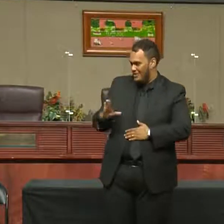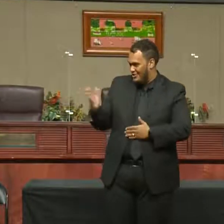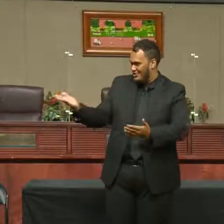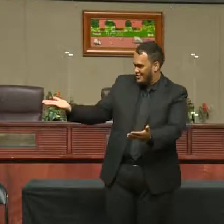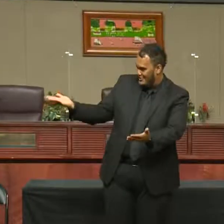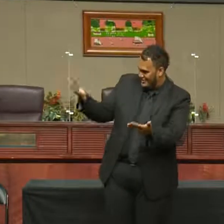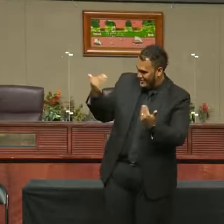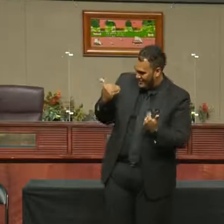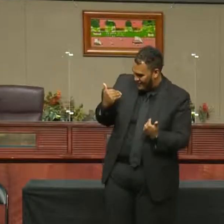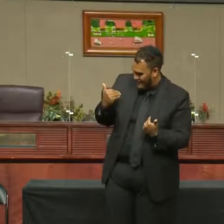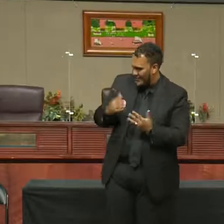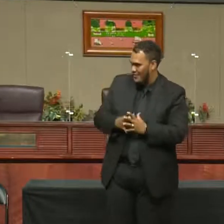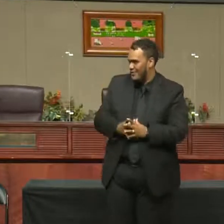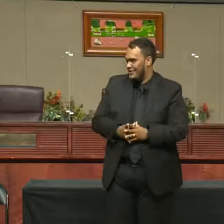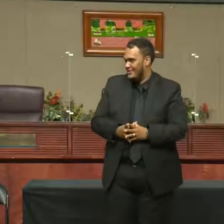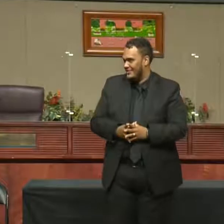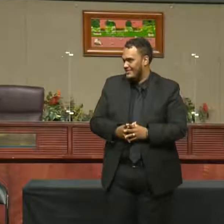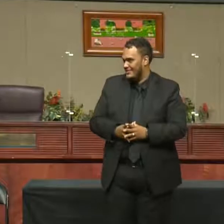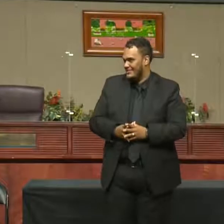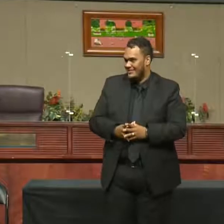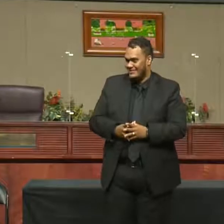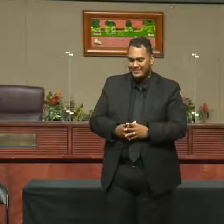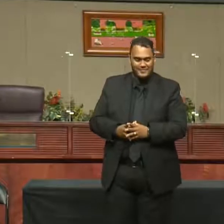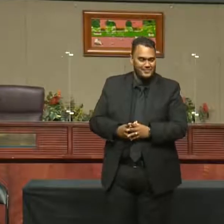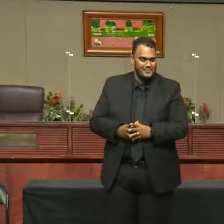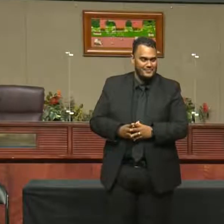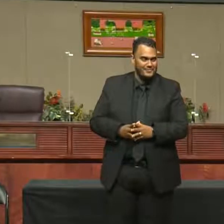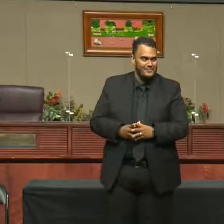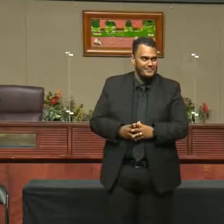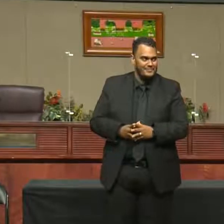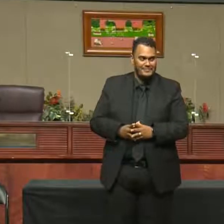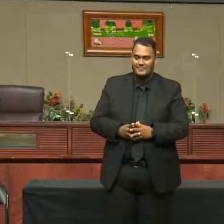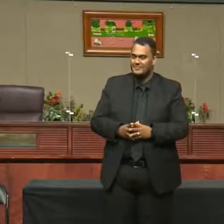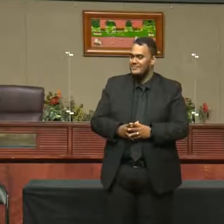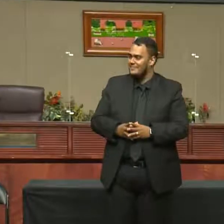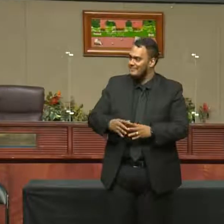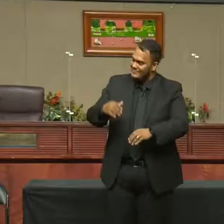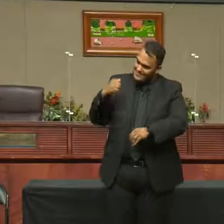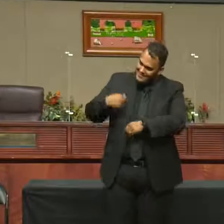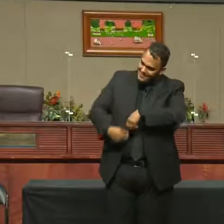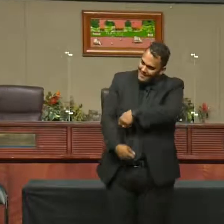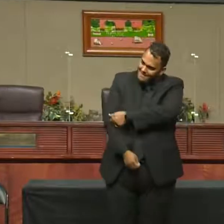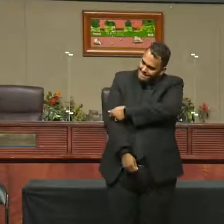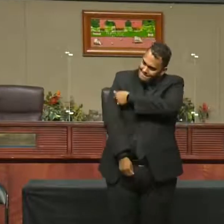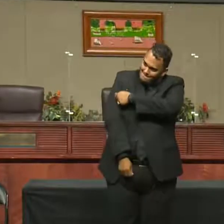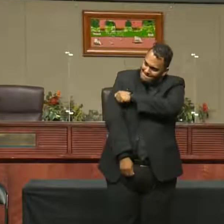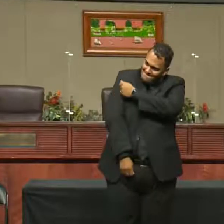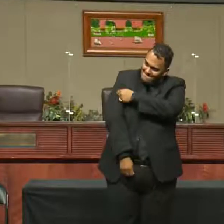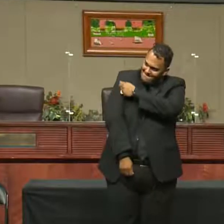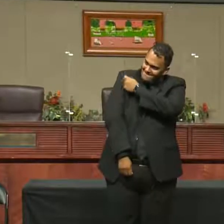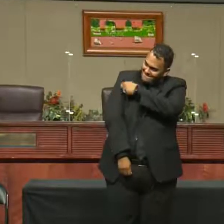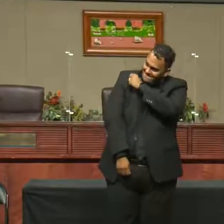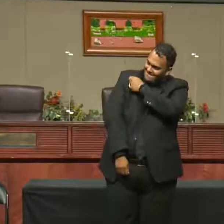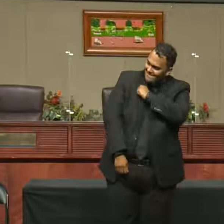forward and roll up your sleeves.